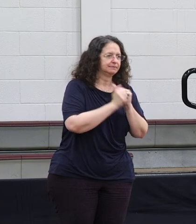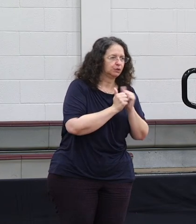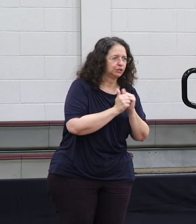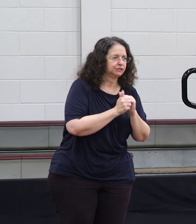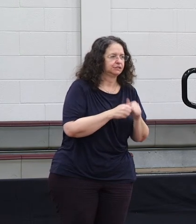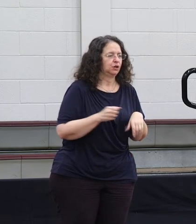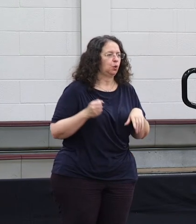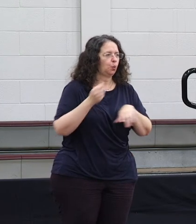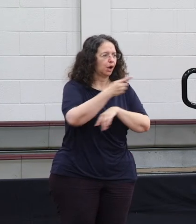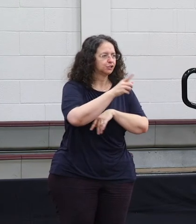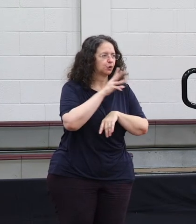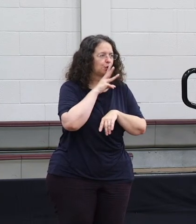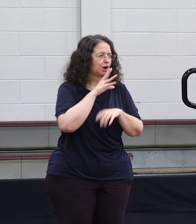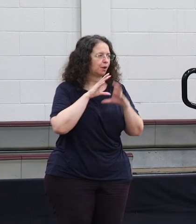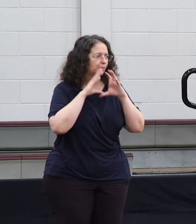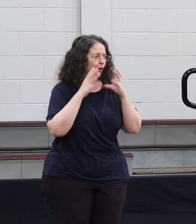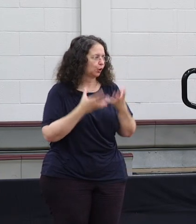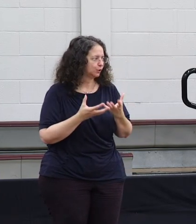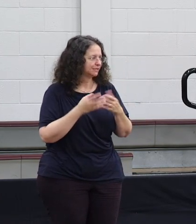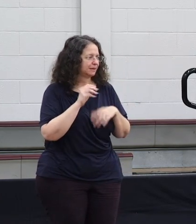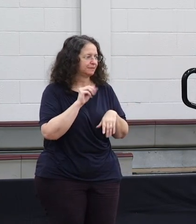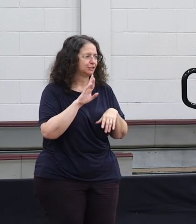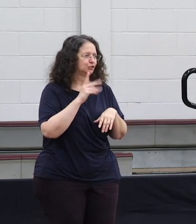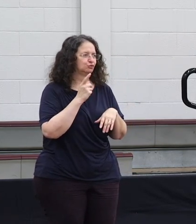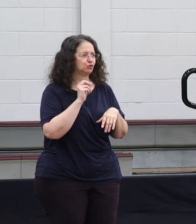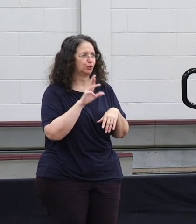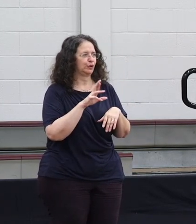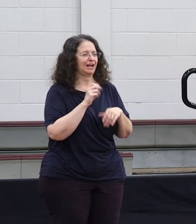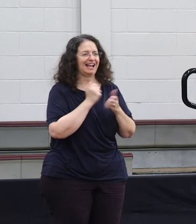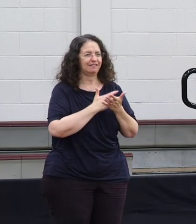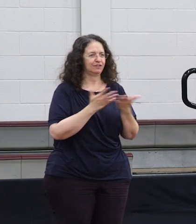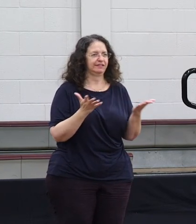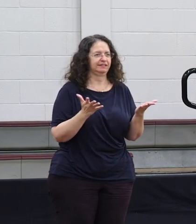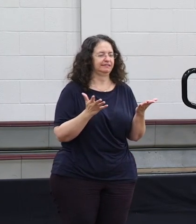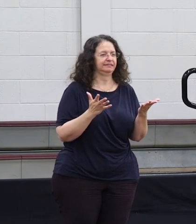launching water balloons at Mr. Brewer, pretty much everything.